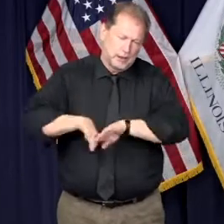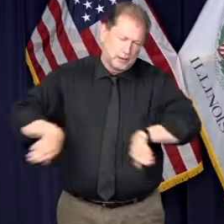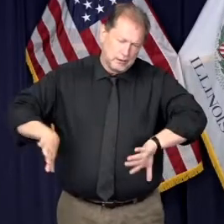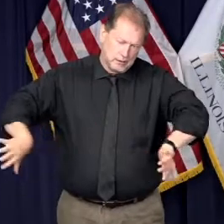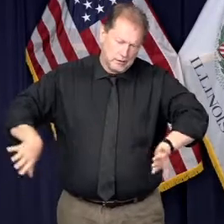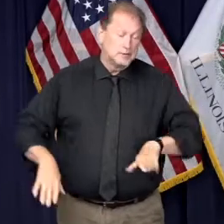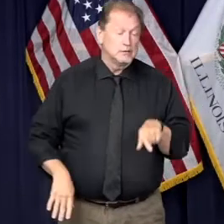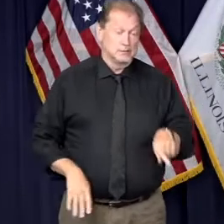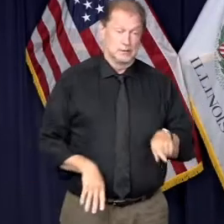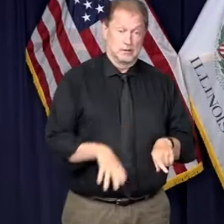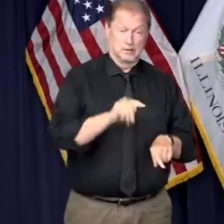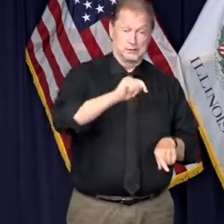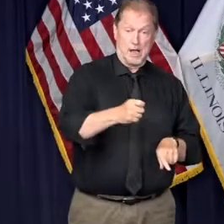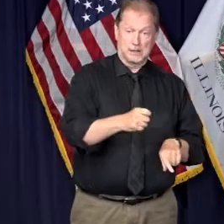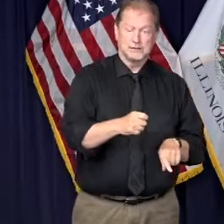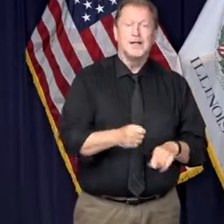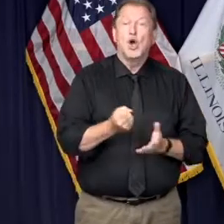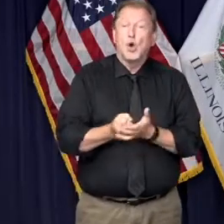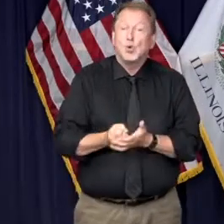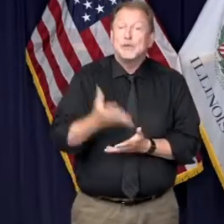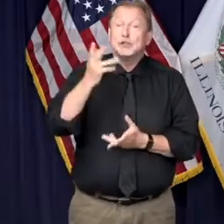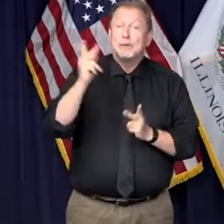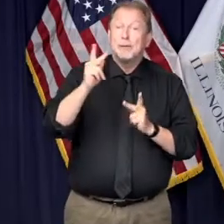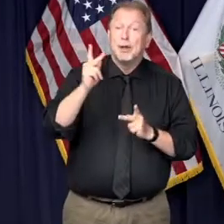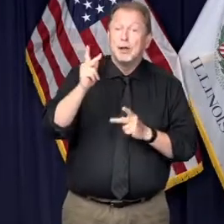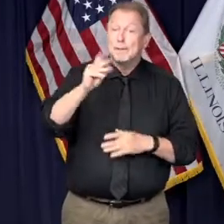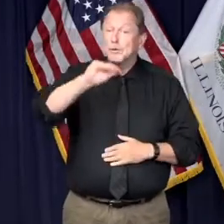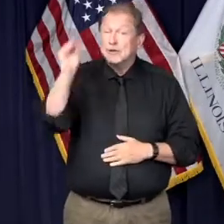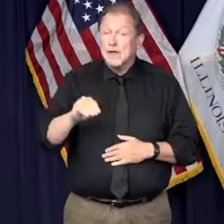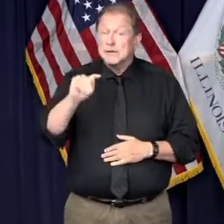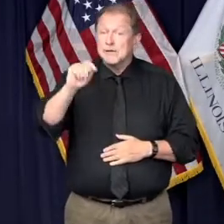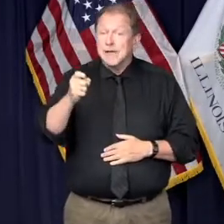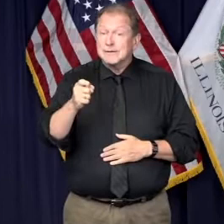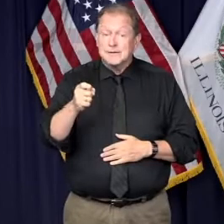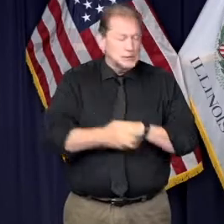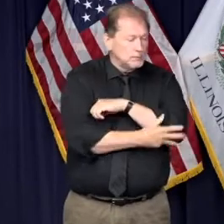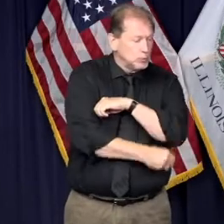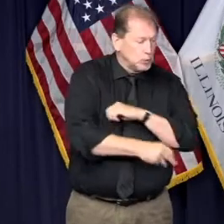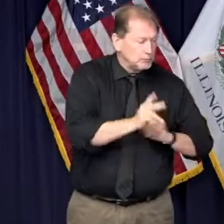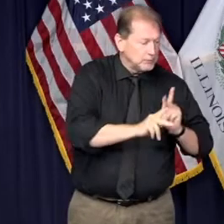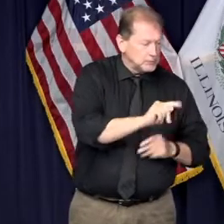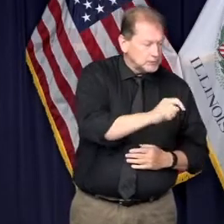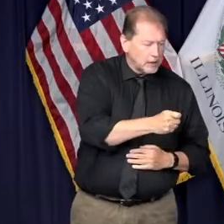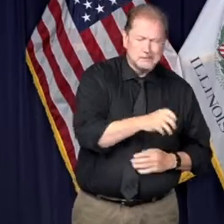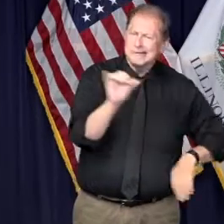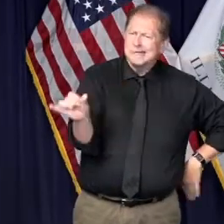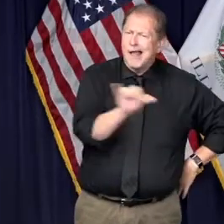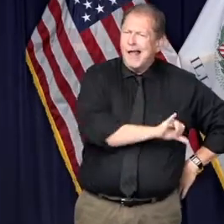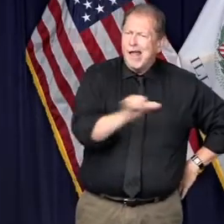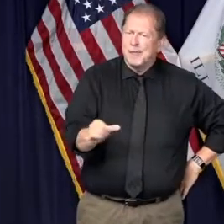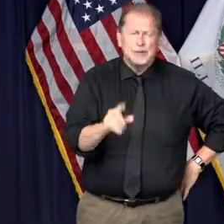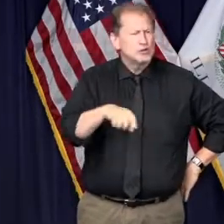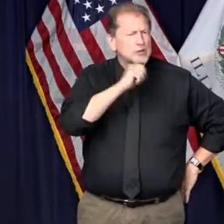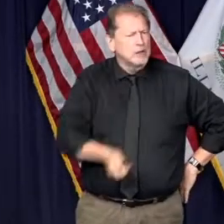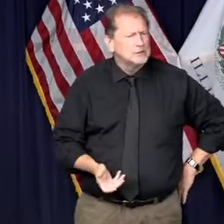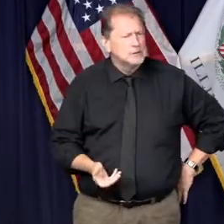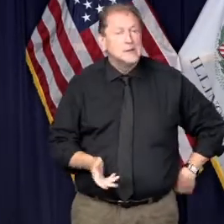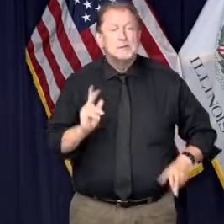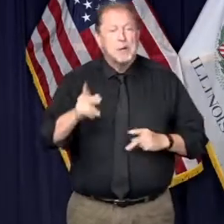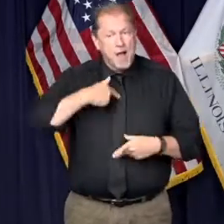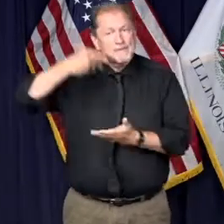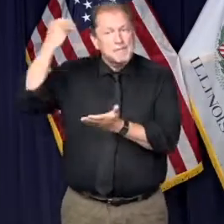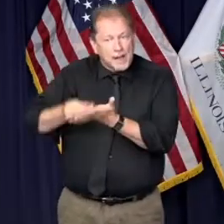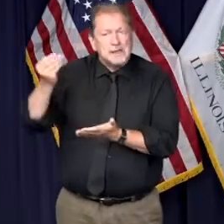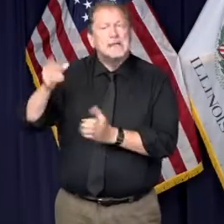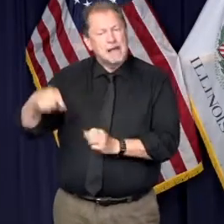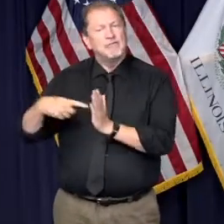which wealthy people pay the same rate in state taxes as people who are middle class or people who are working